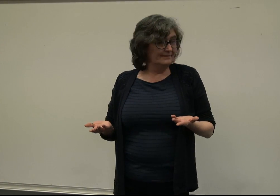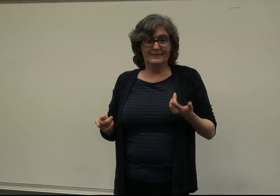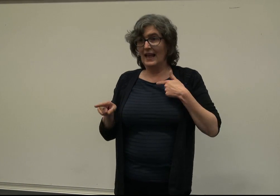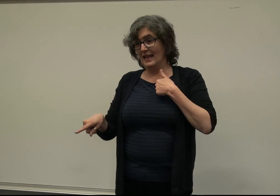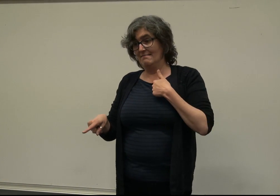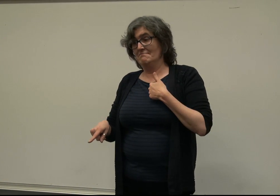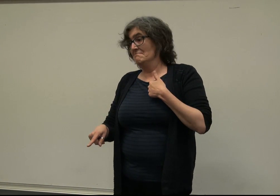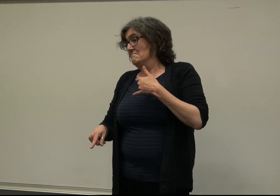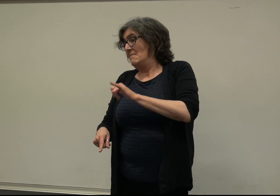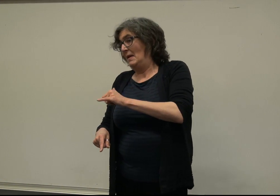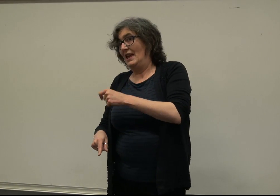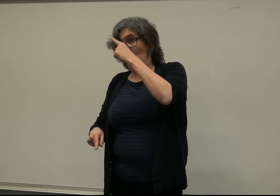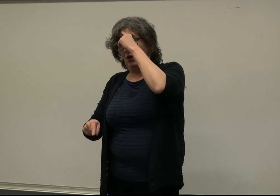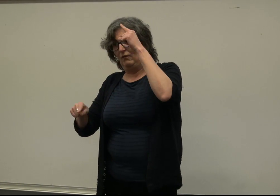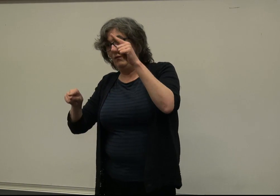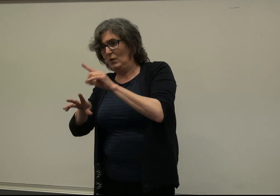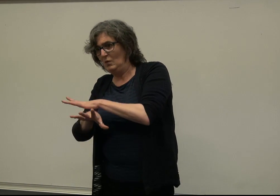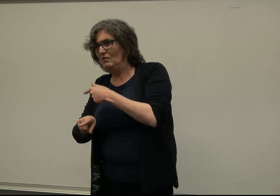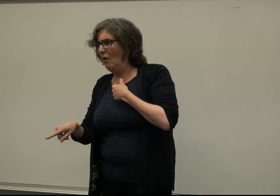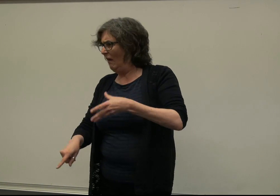hearing or processing.